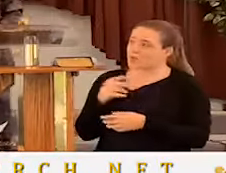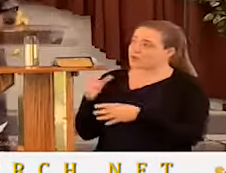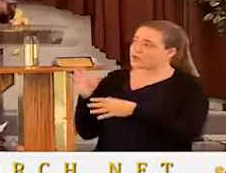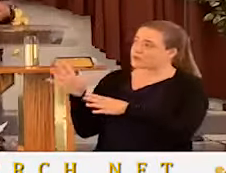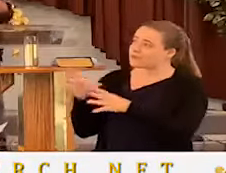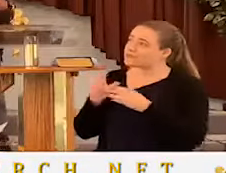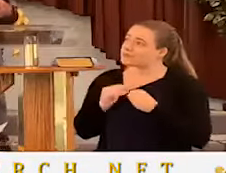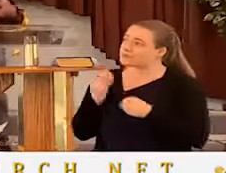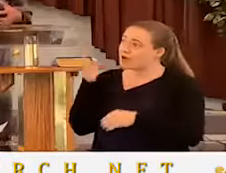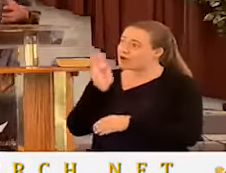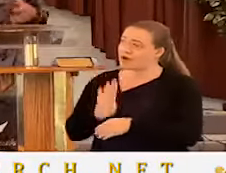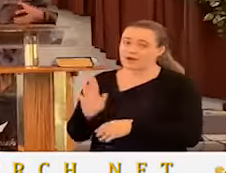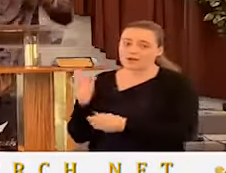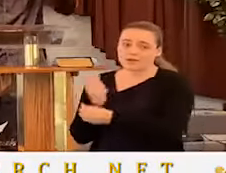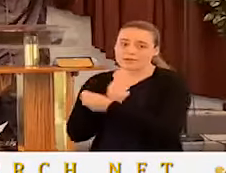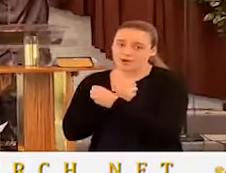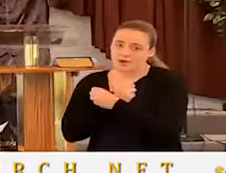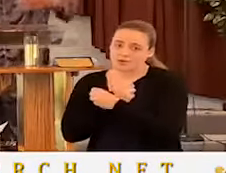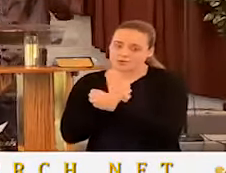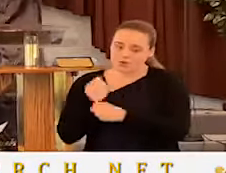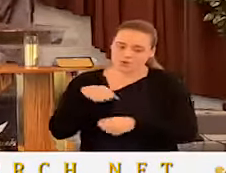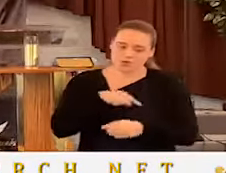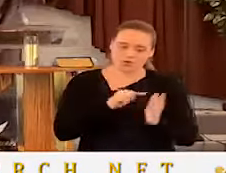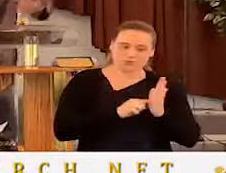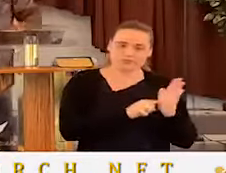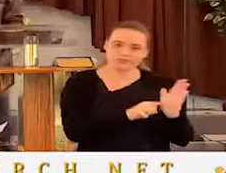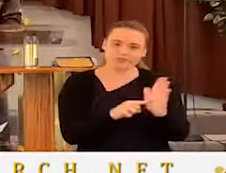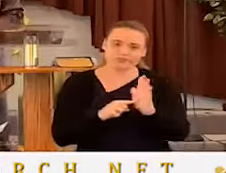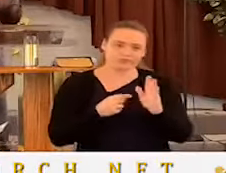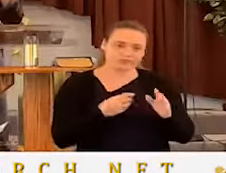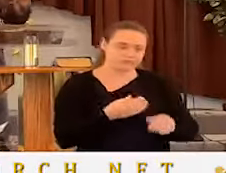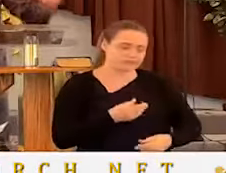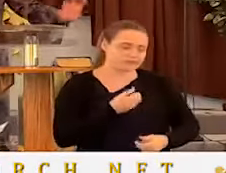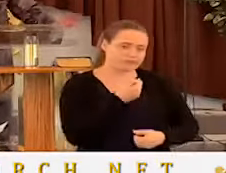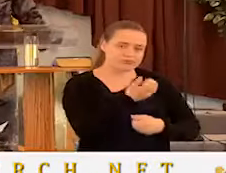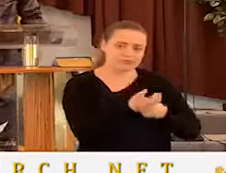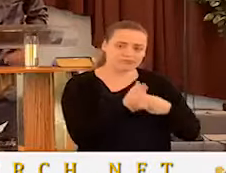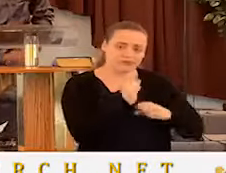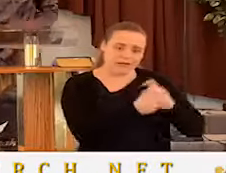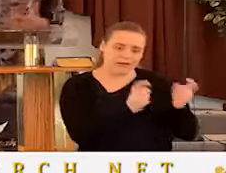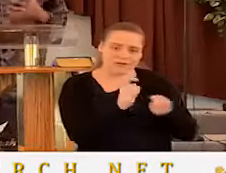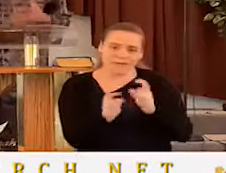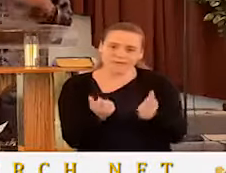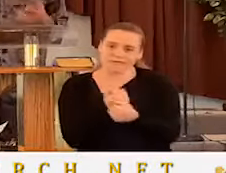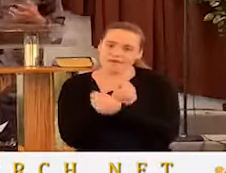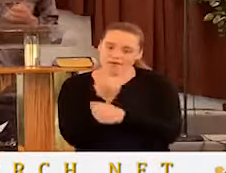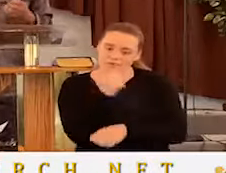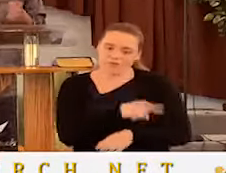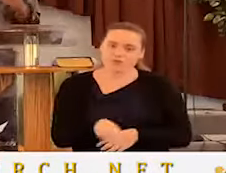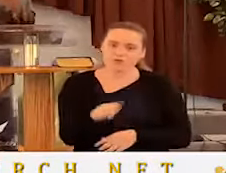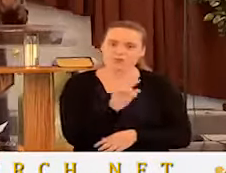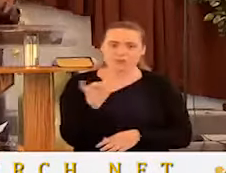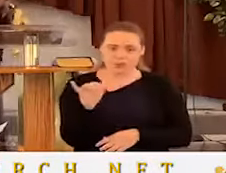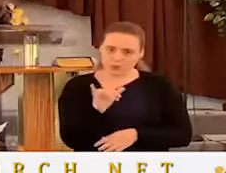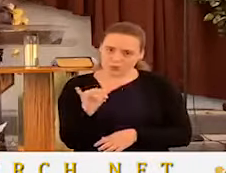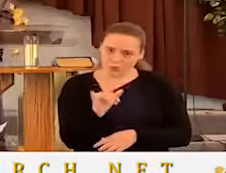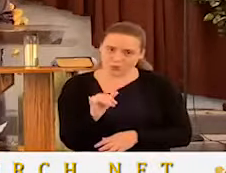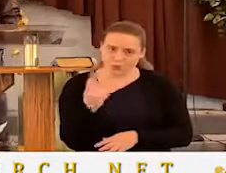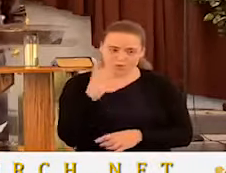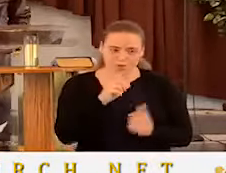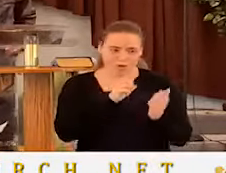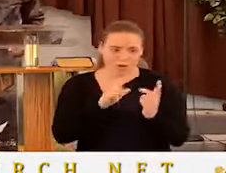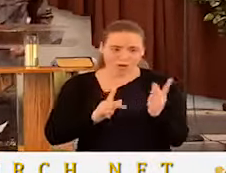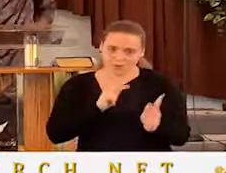his agents, we are to give love ongoing continuously to each other, towards all that we come